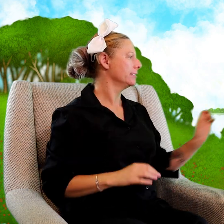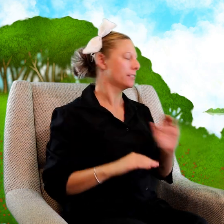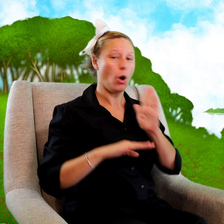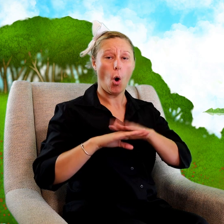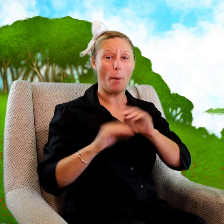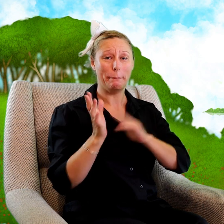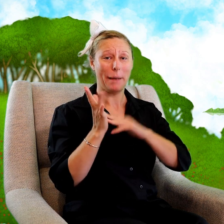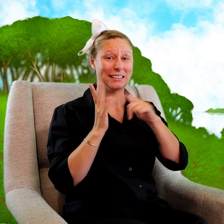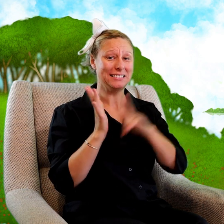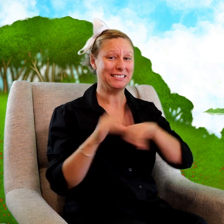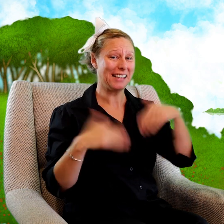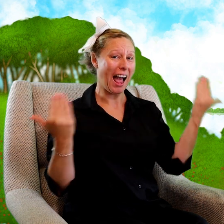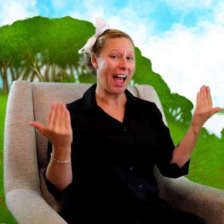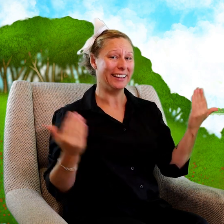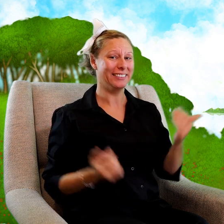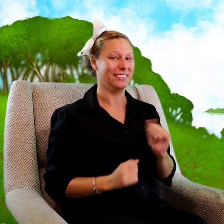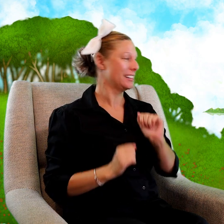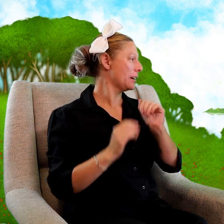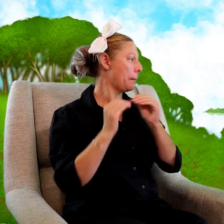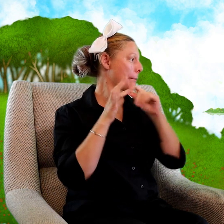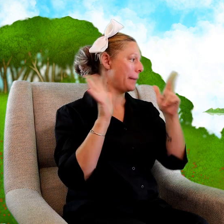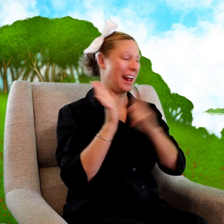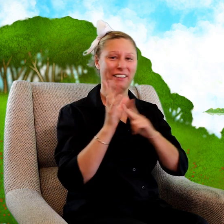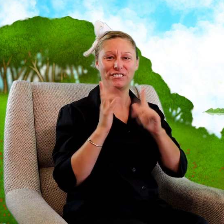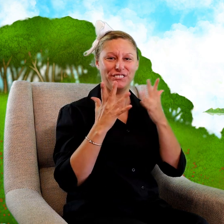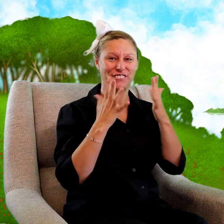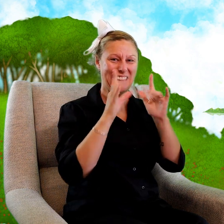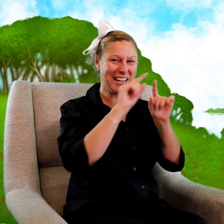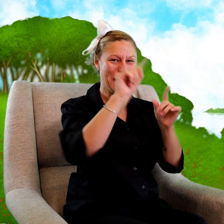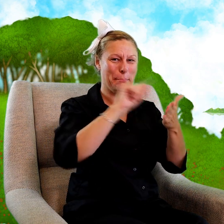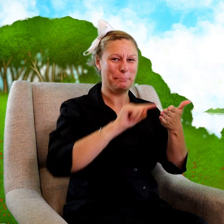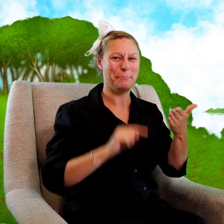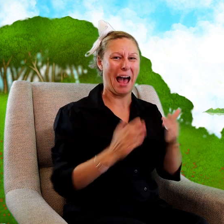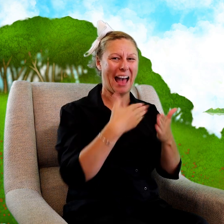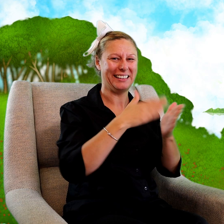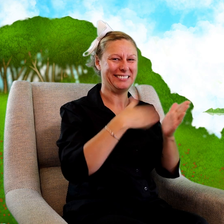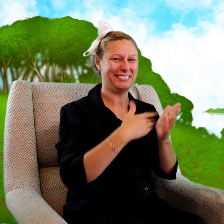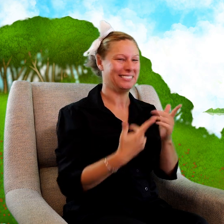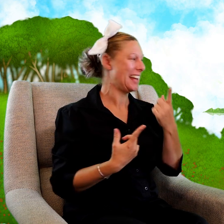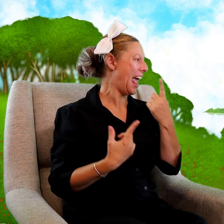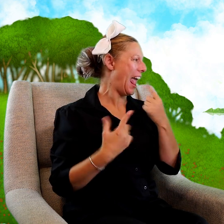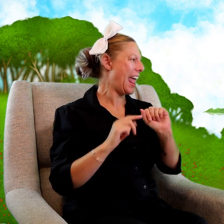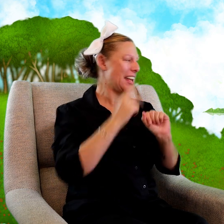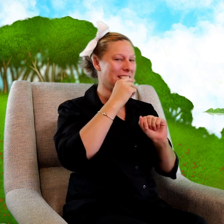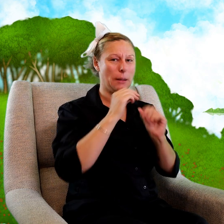On Monday, Ben finger-painted and